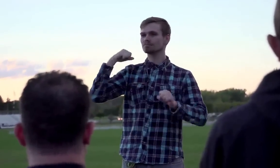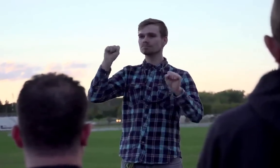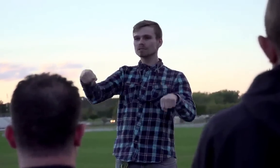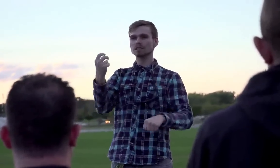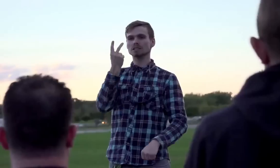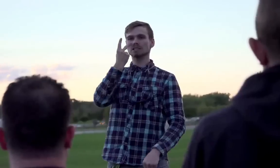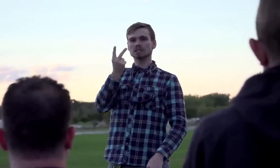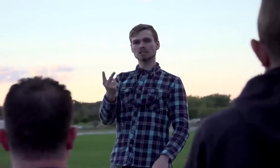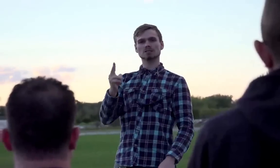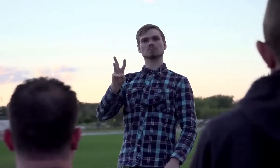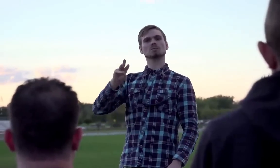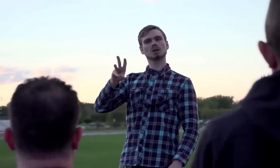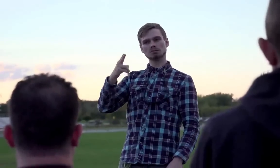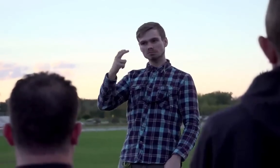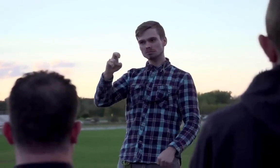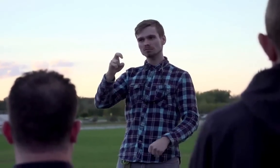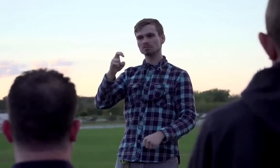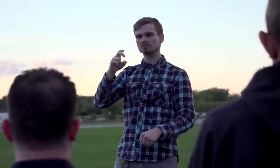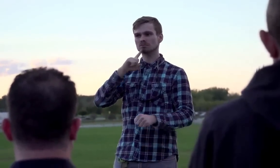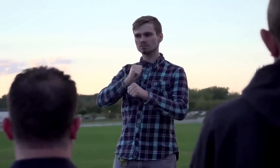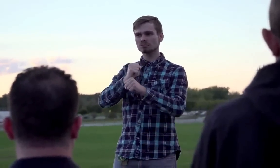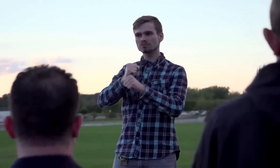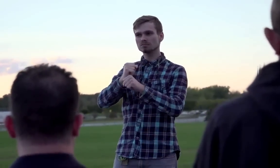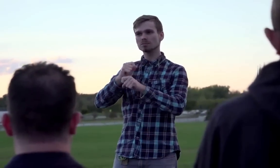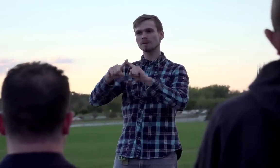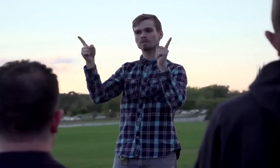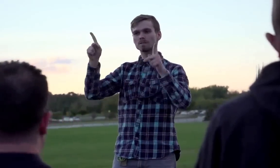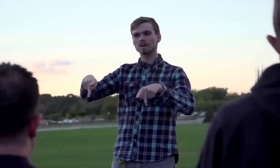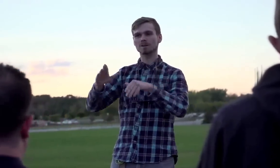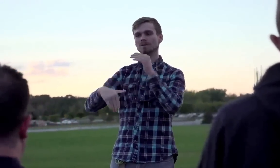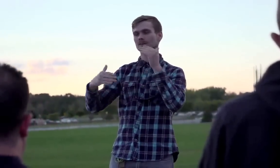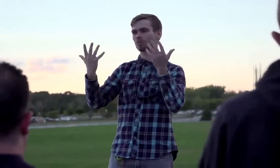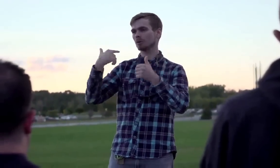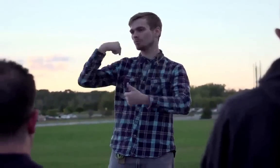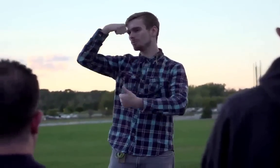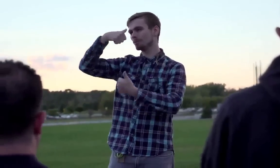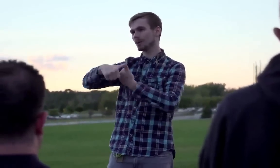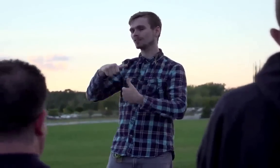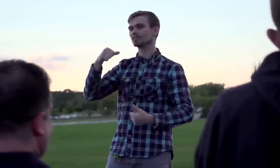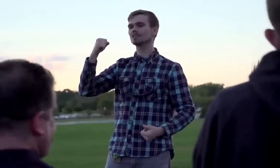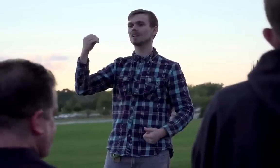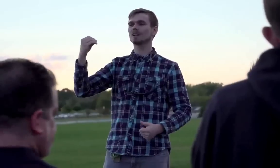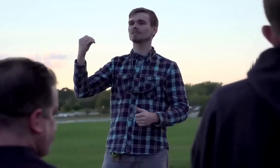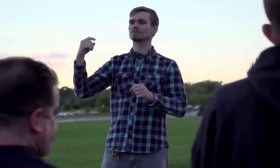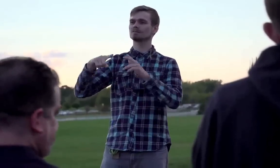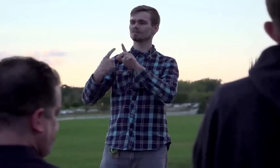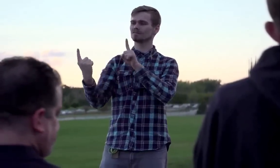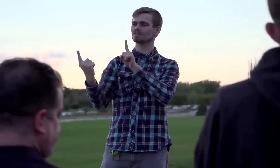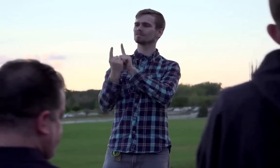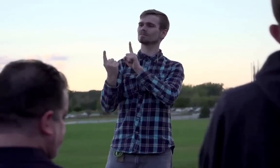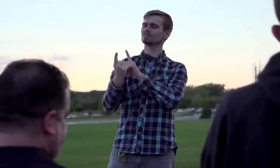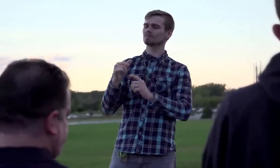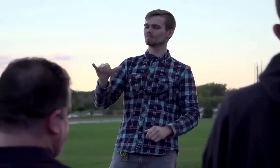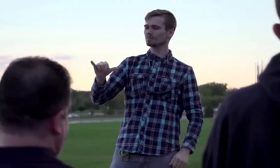And so I could see that he was a different person when he arrived to college.